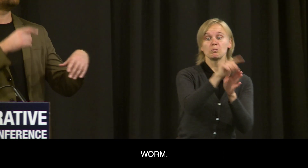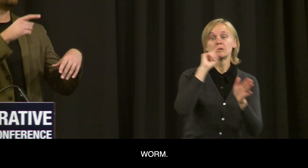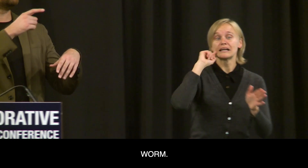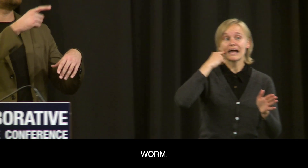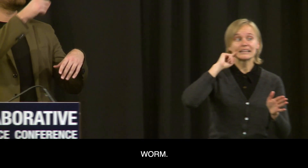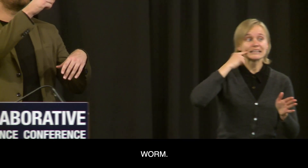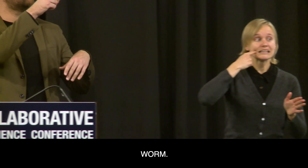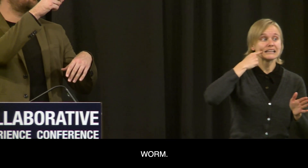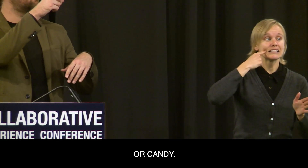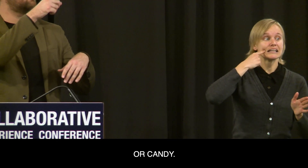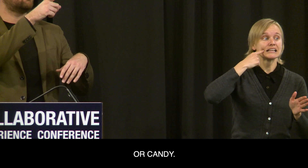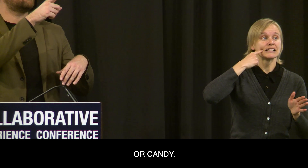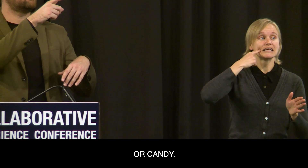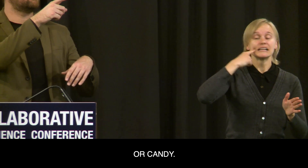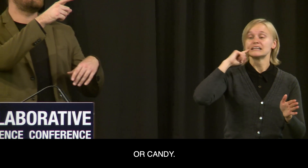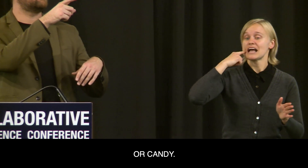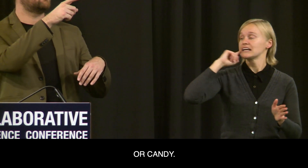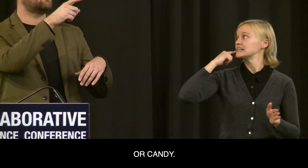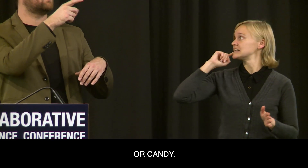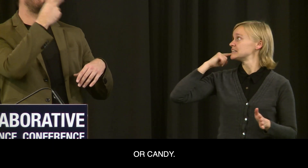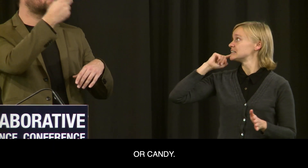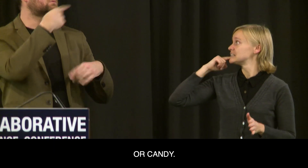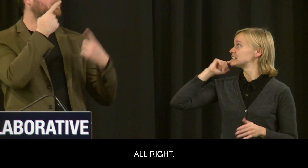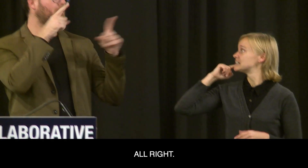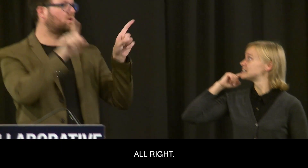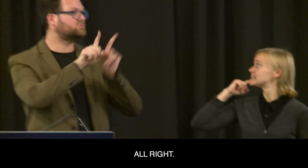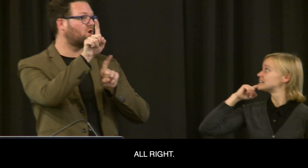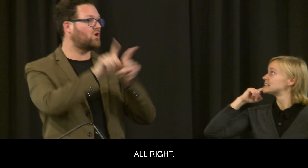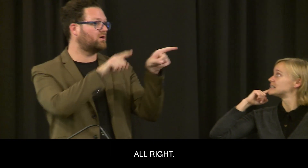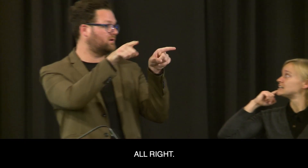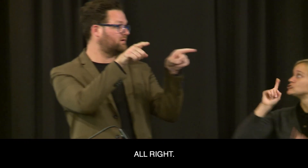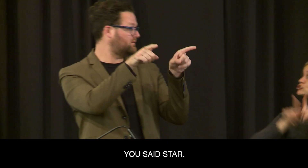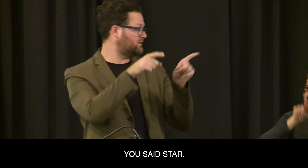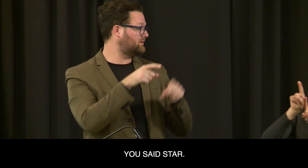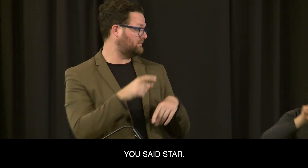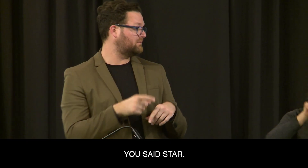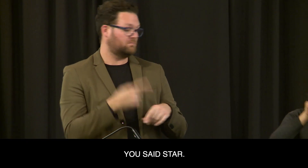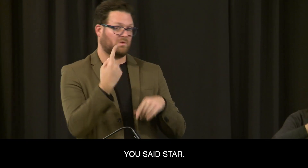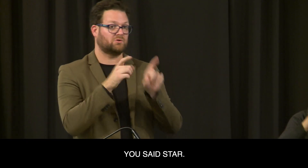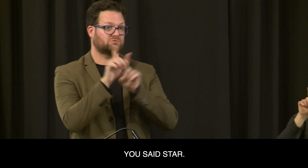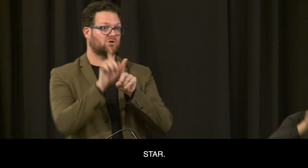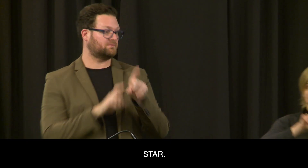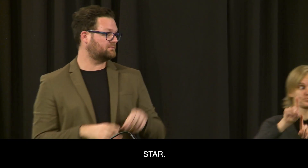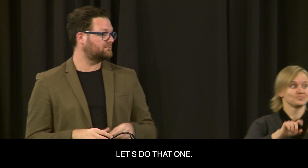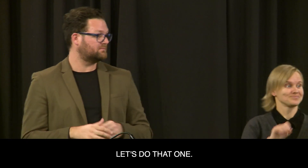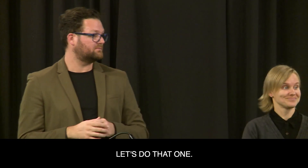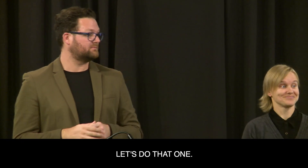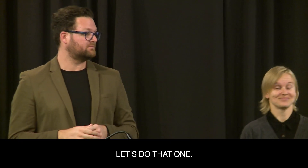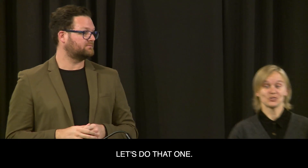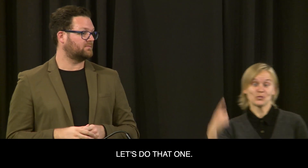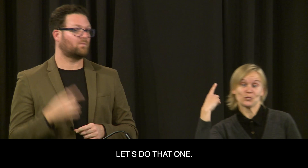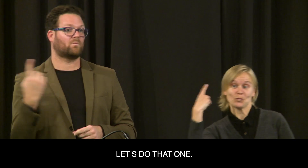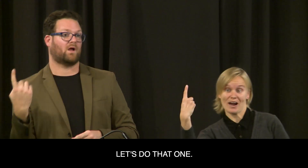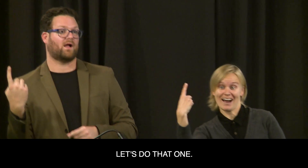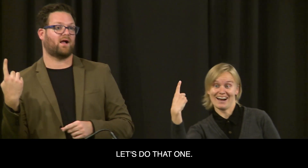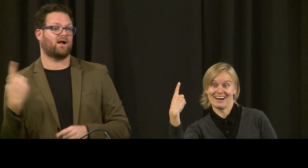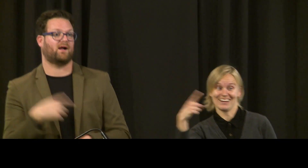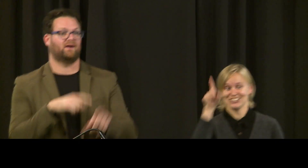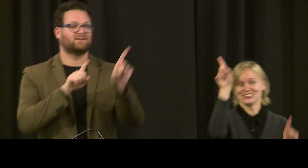Worm. Or candy. All right. You said star? Star? Let's One do that star? one.